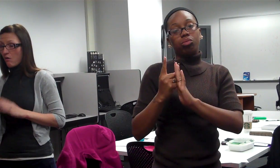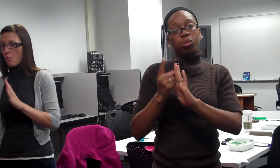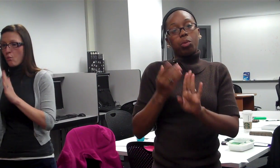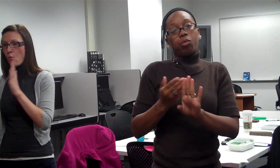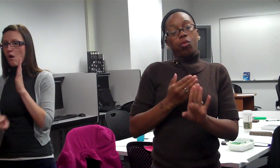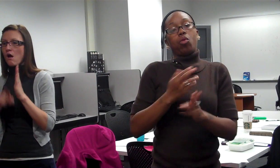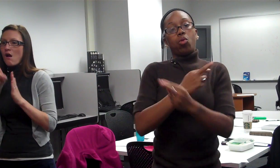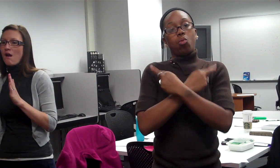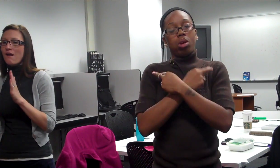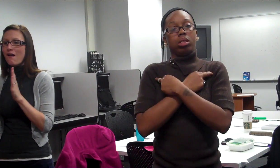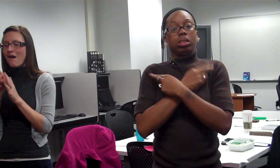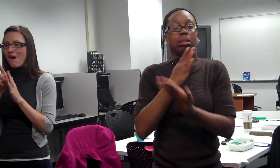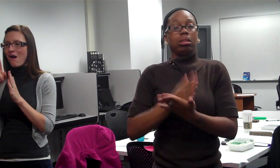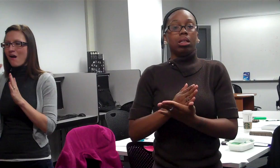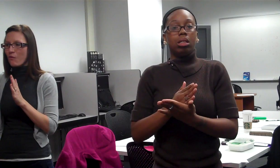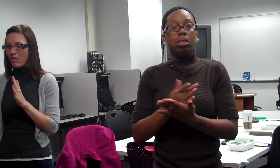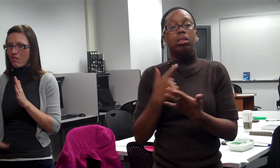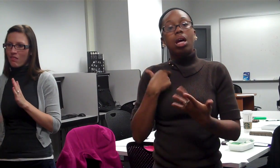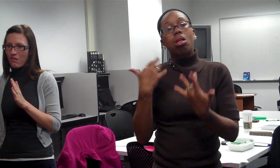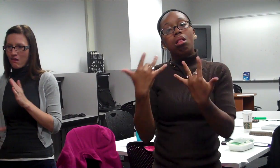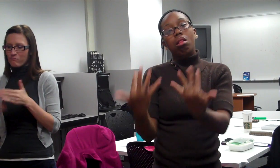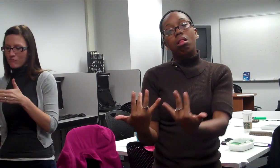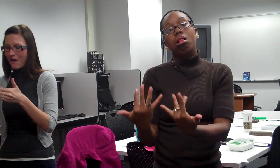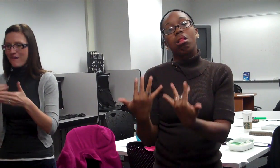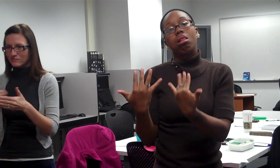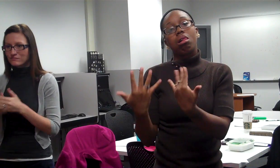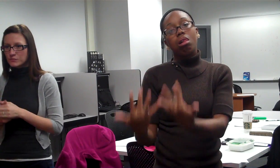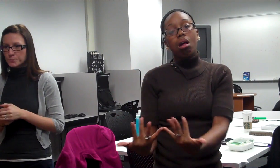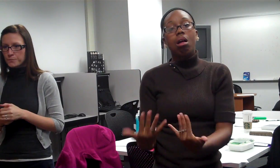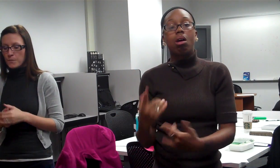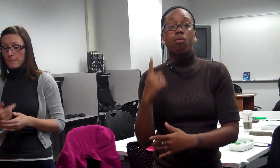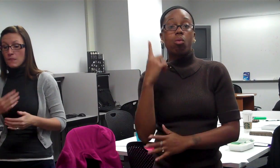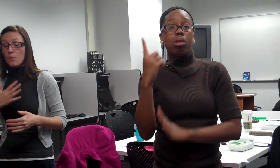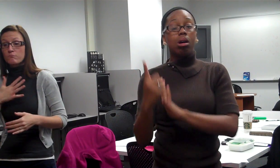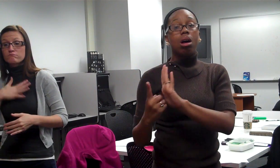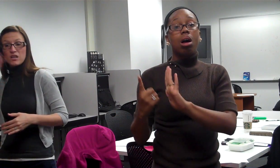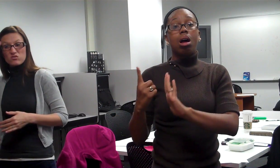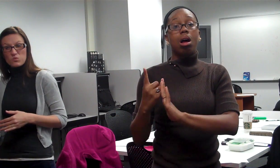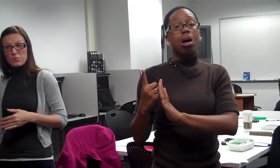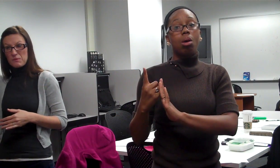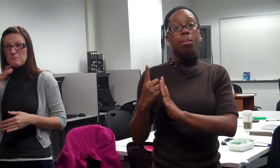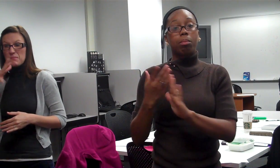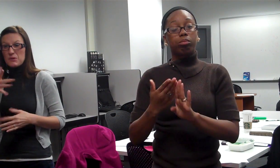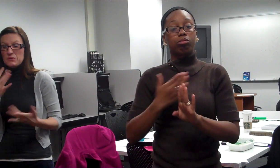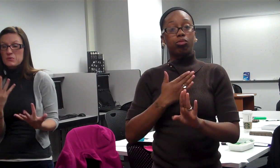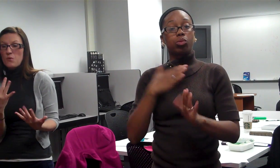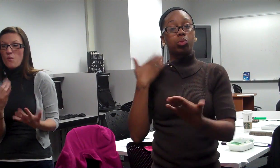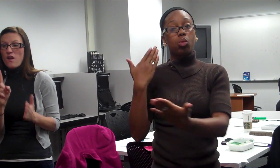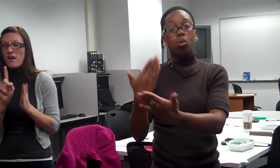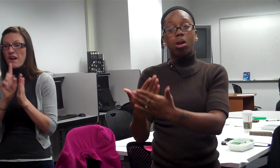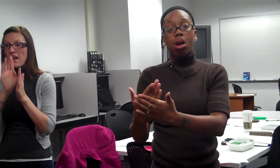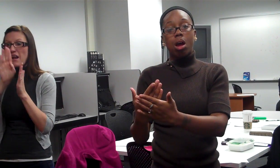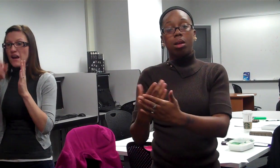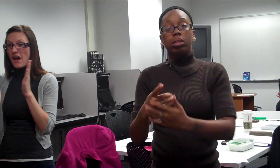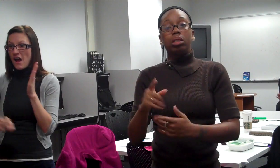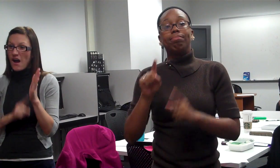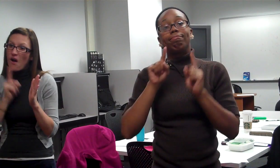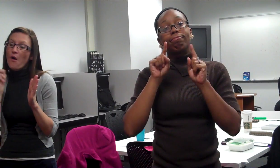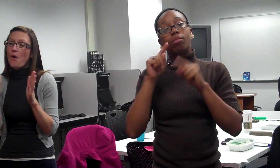an hour and a half for us to arrive and use the bathroom. It was totally